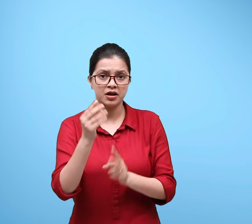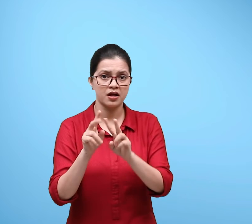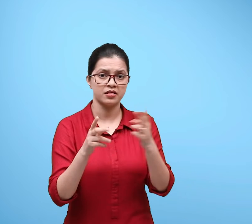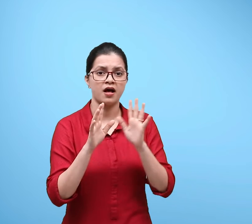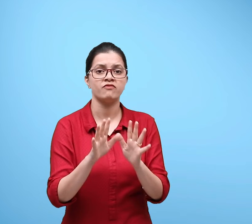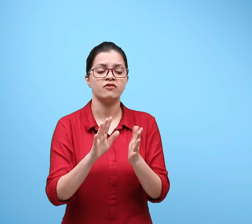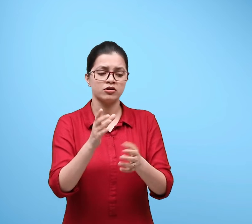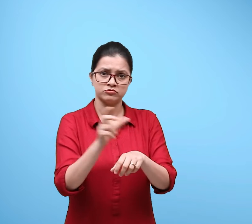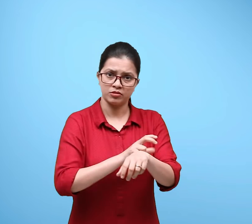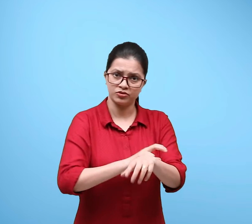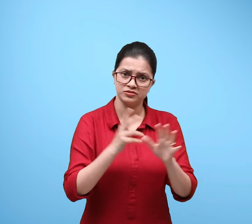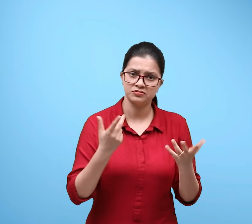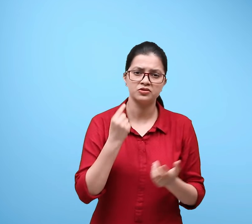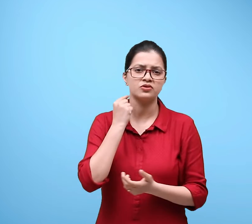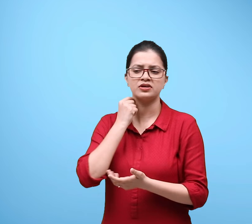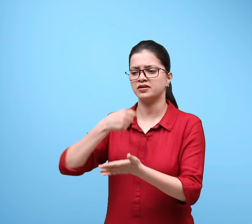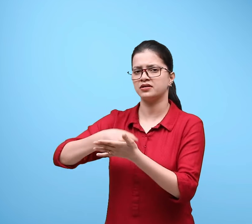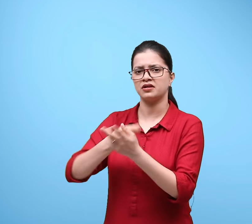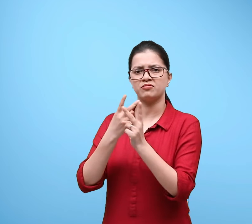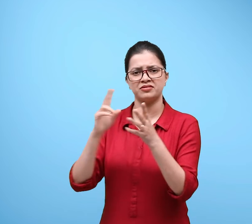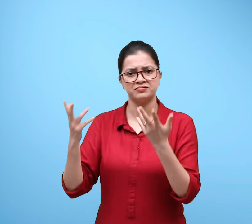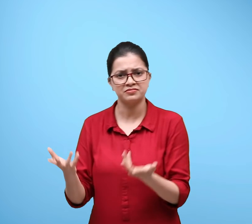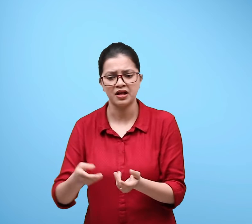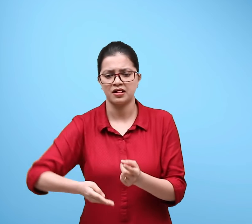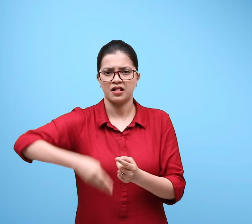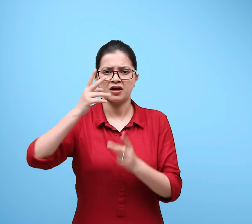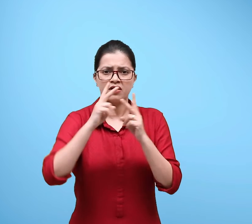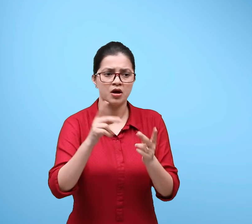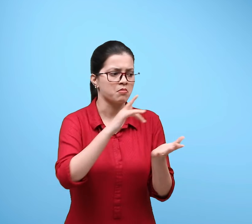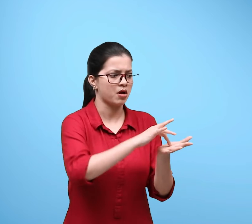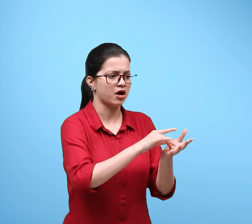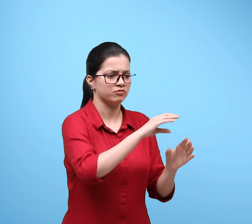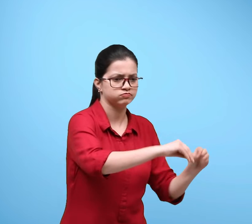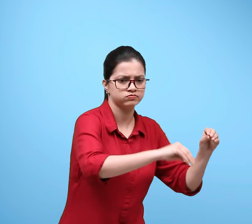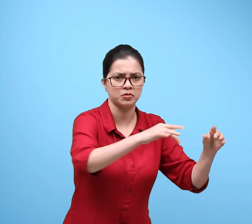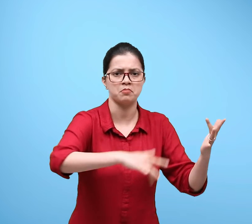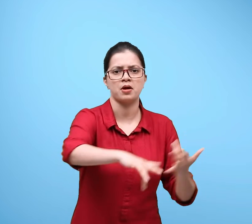all soaps at another, while grains and pulses are stored at some other place.